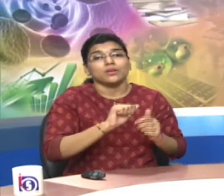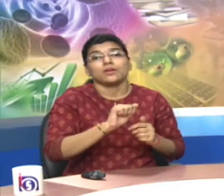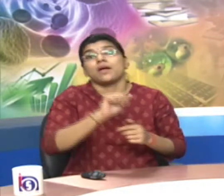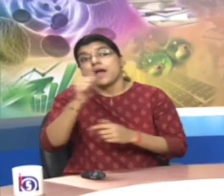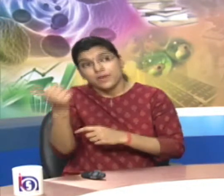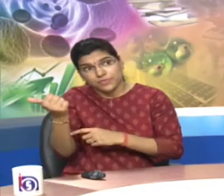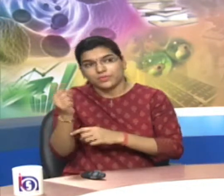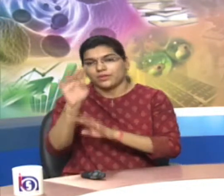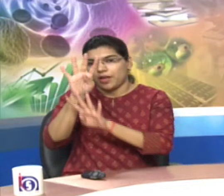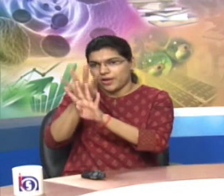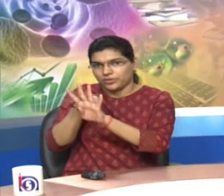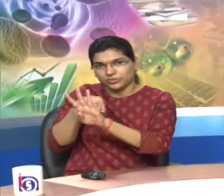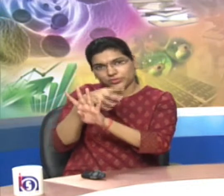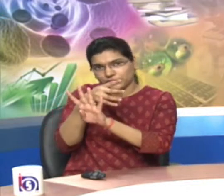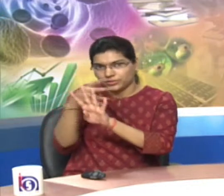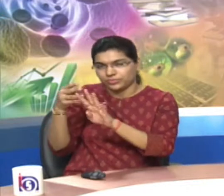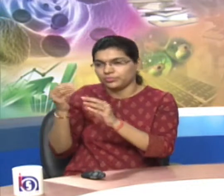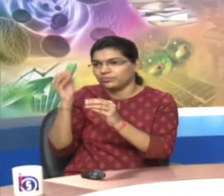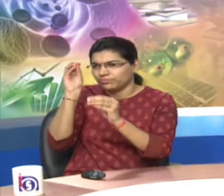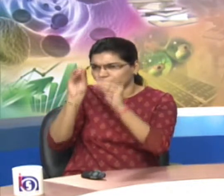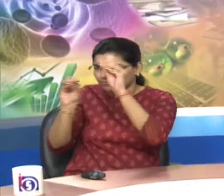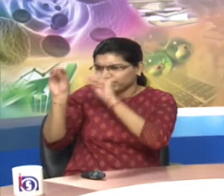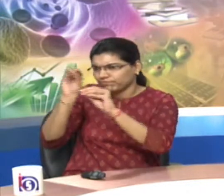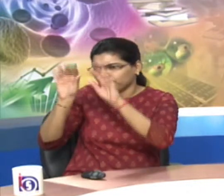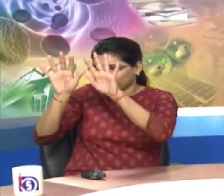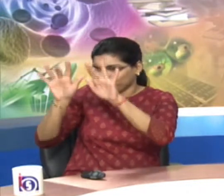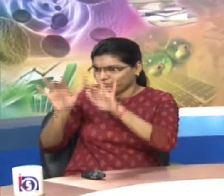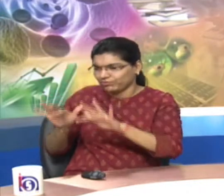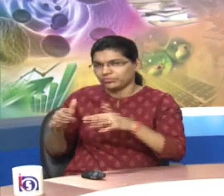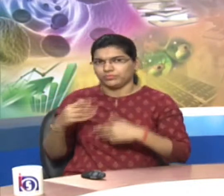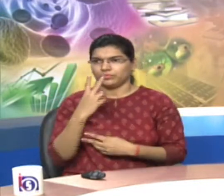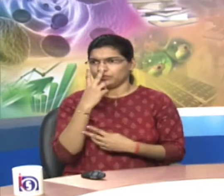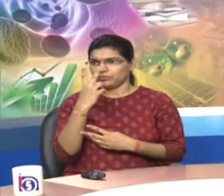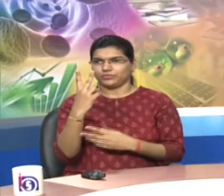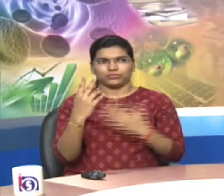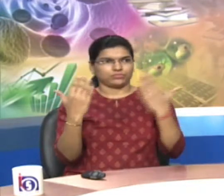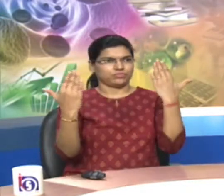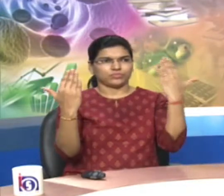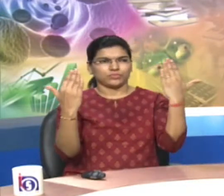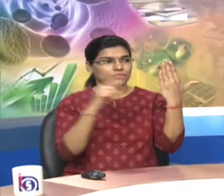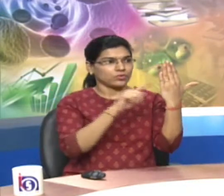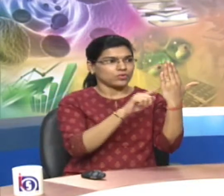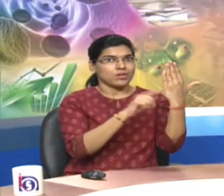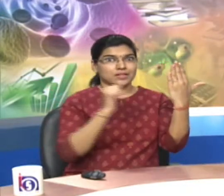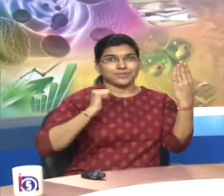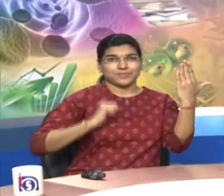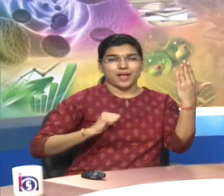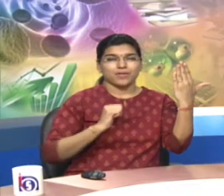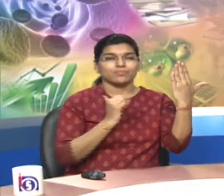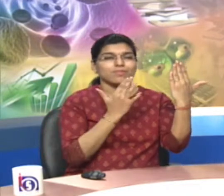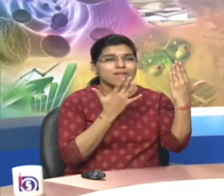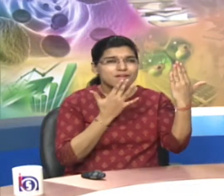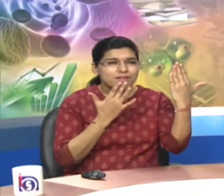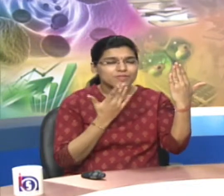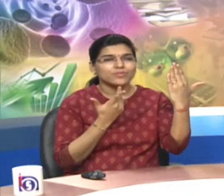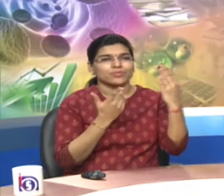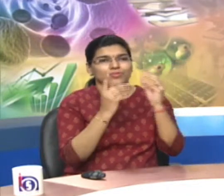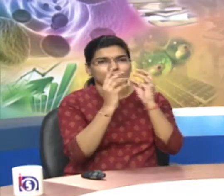changed, and in other table similarly you have made some changes. The first table